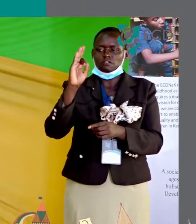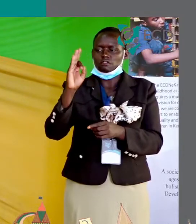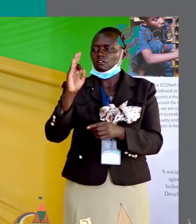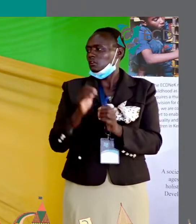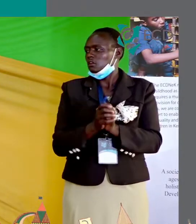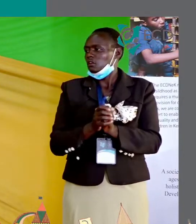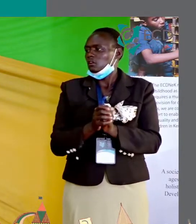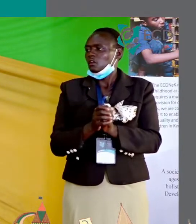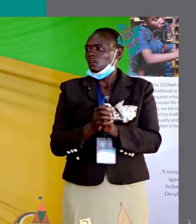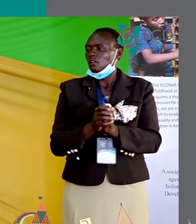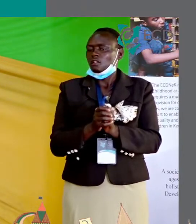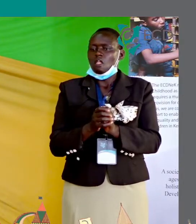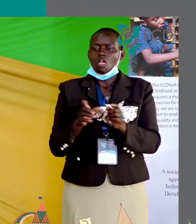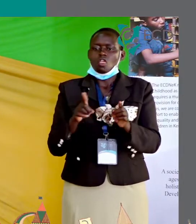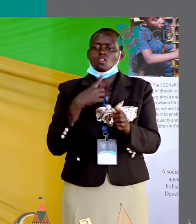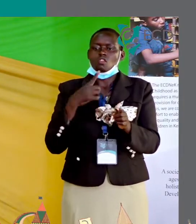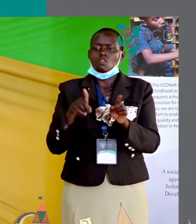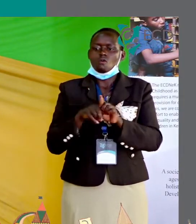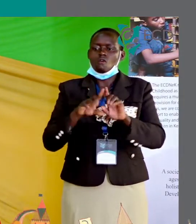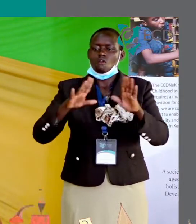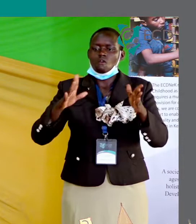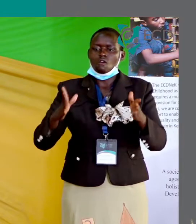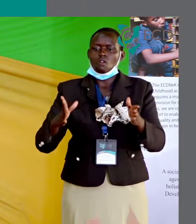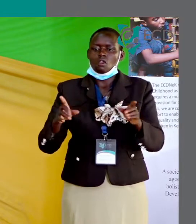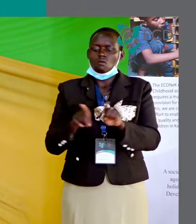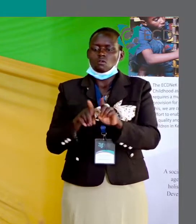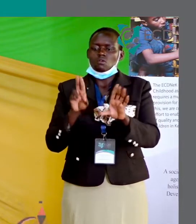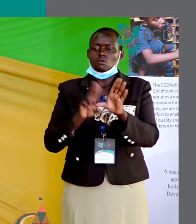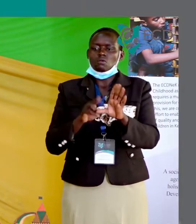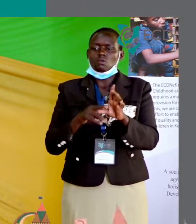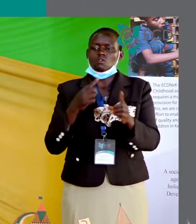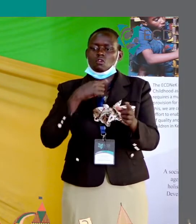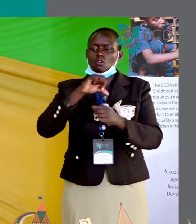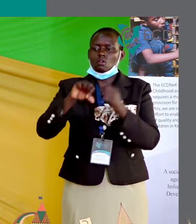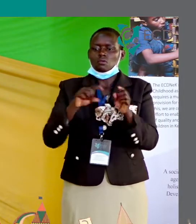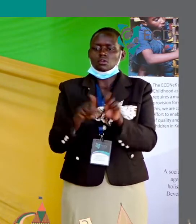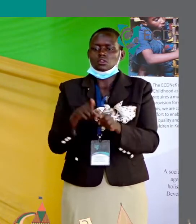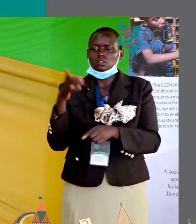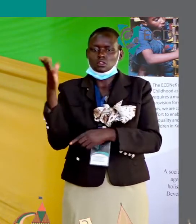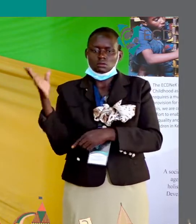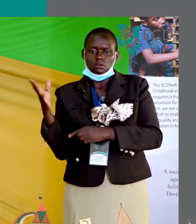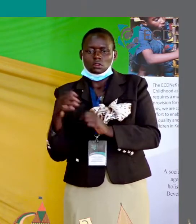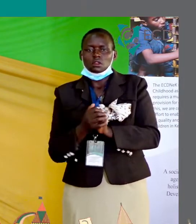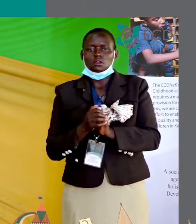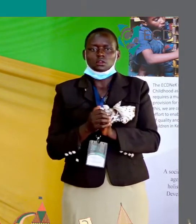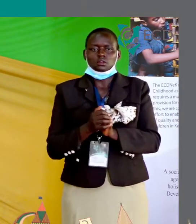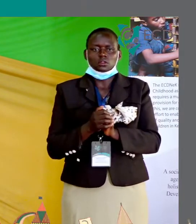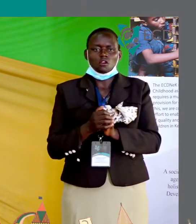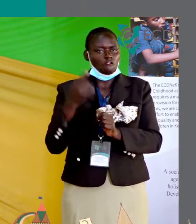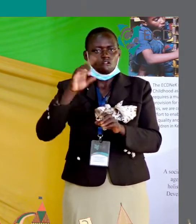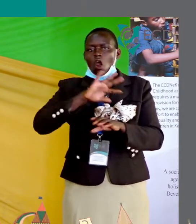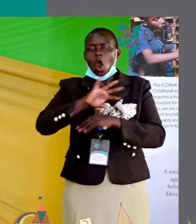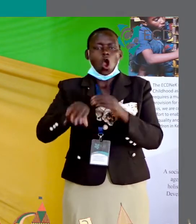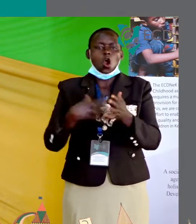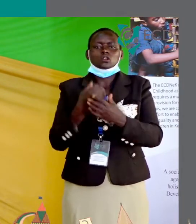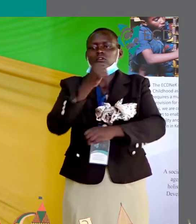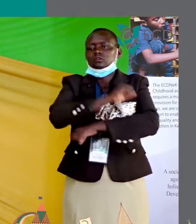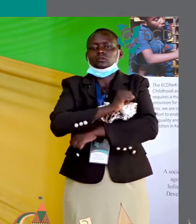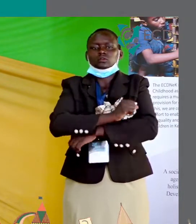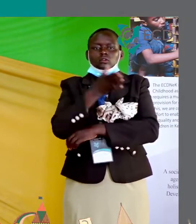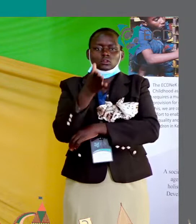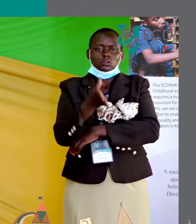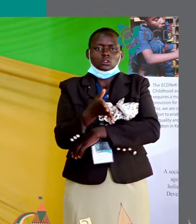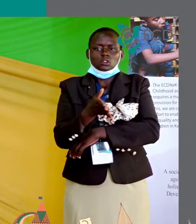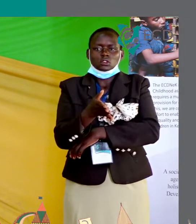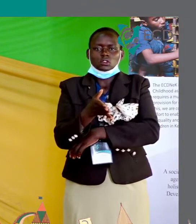is the furniture I'm talking about. Sorry. Just next. Yeah, for all the schools. That